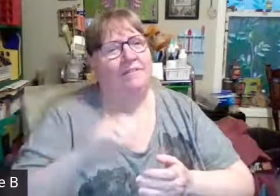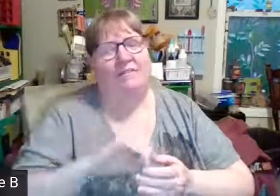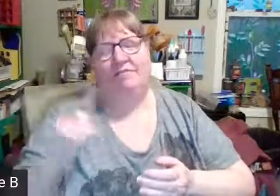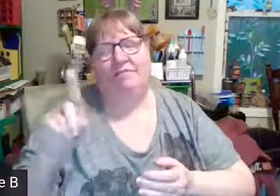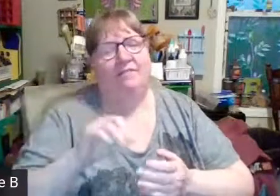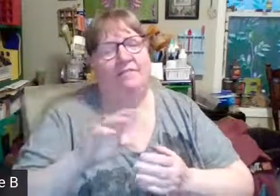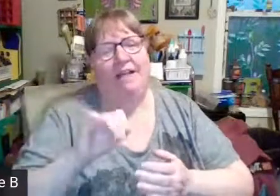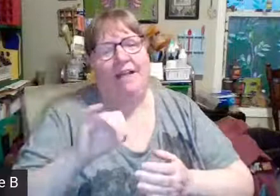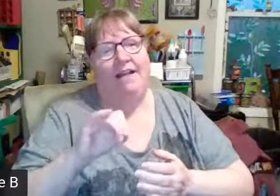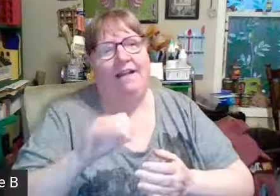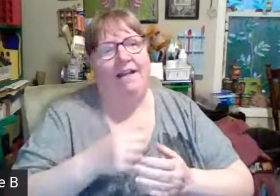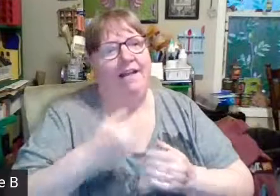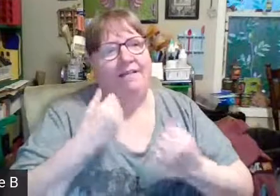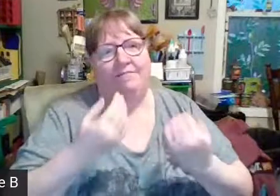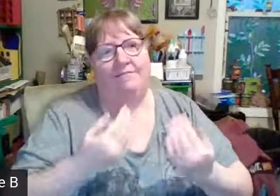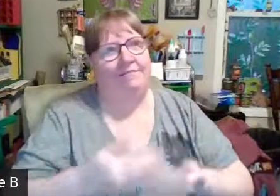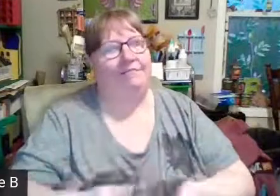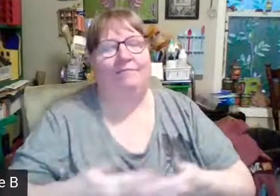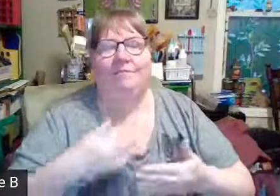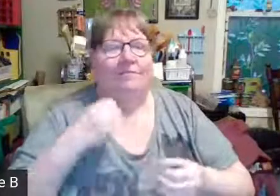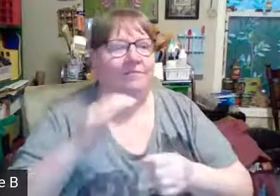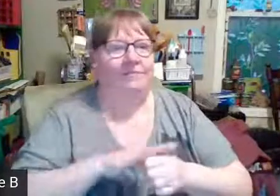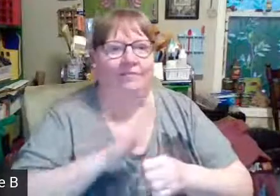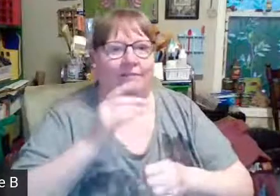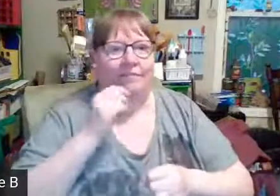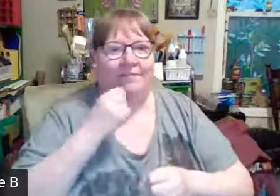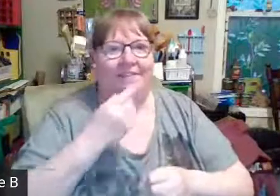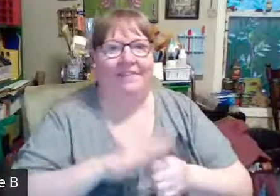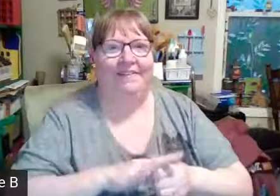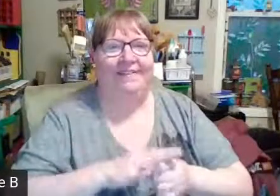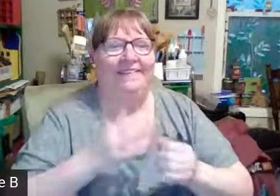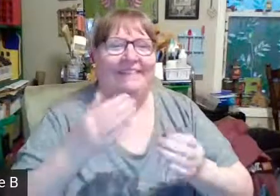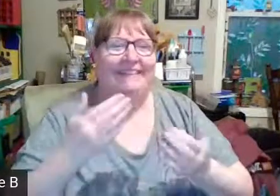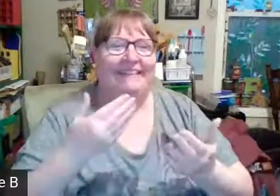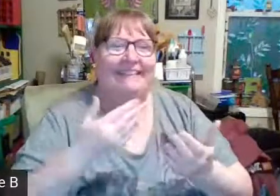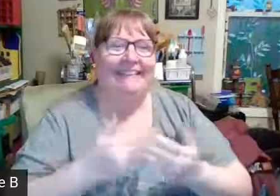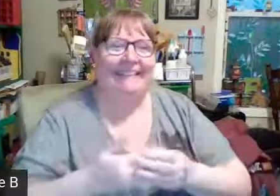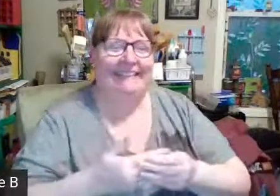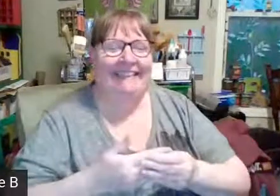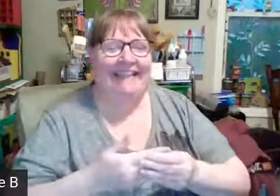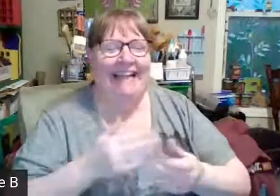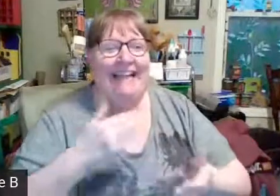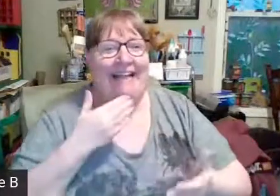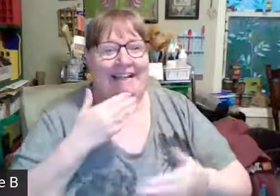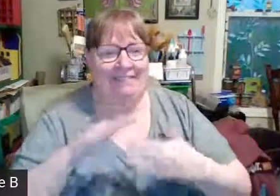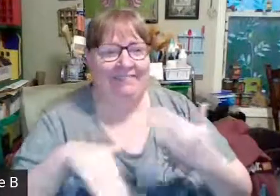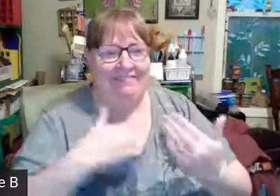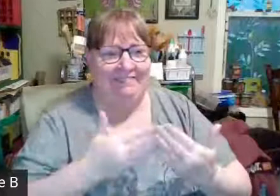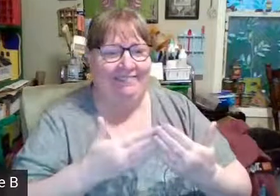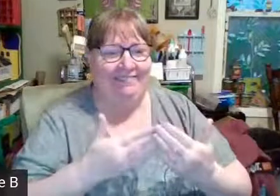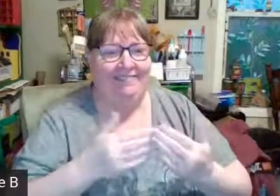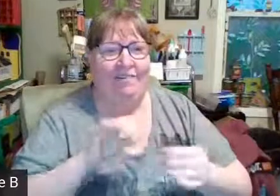wish list. You know, smile list. Smile list. It's okay